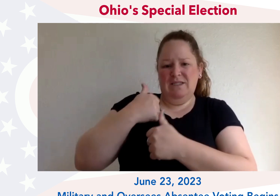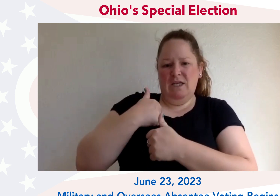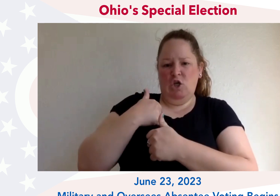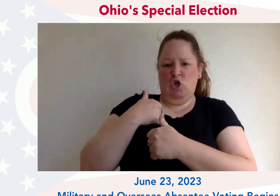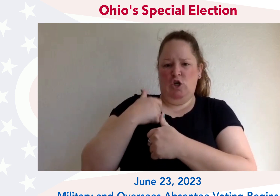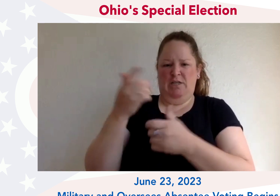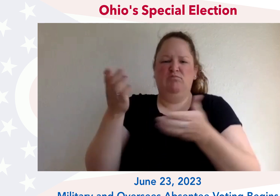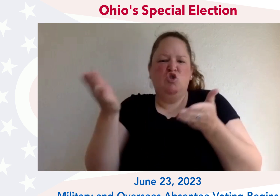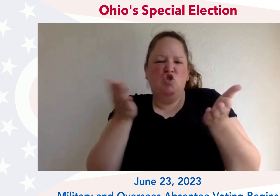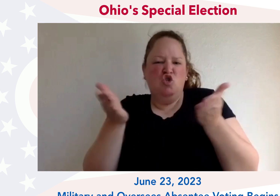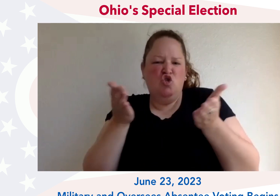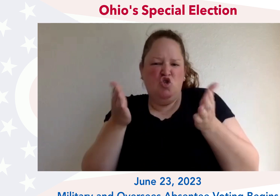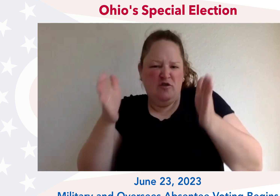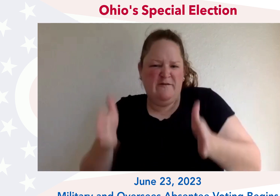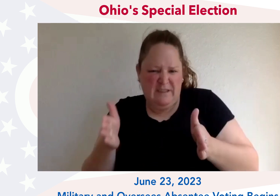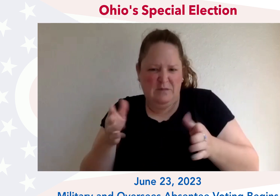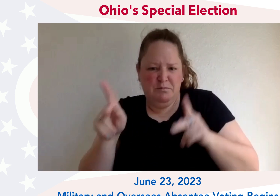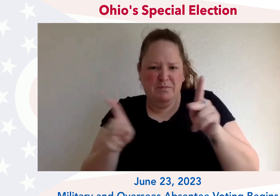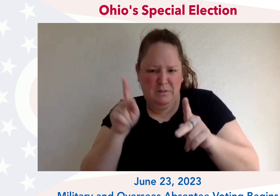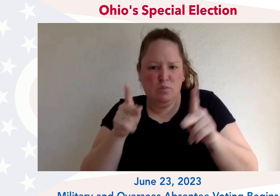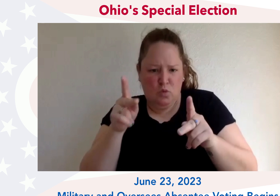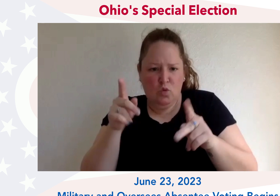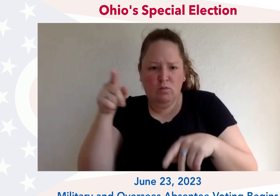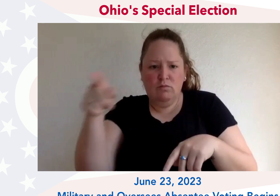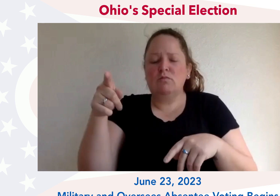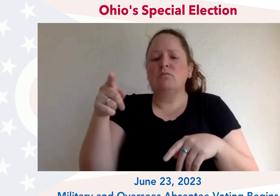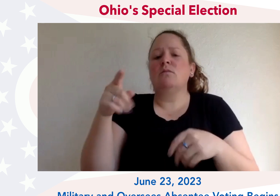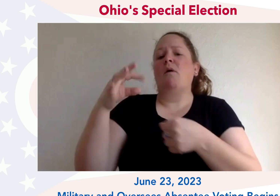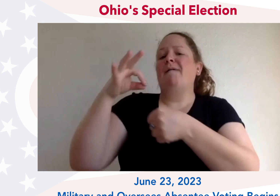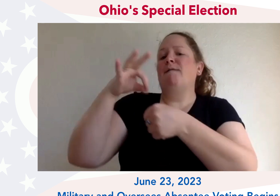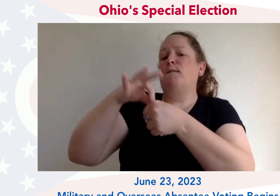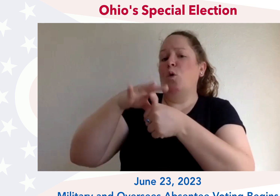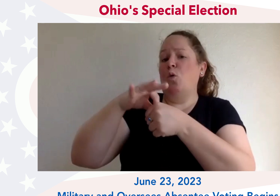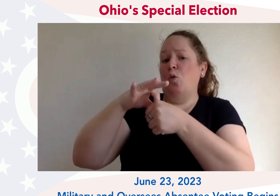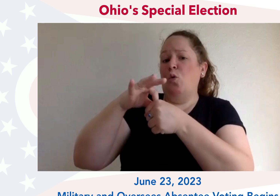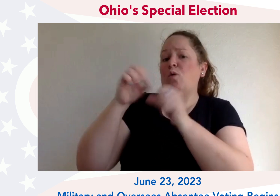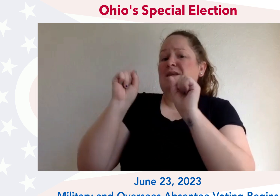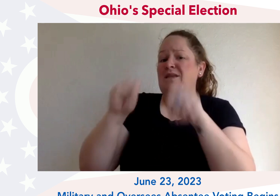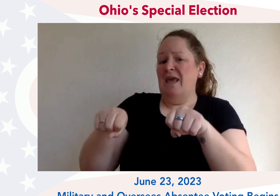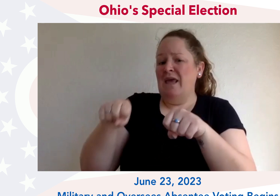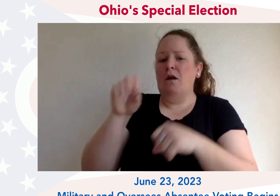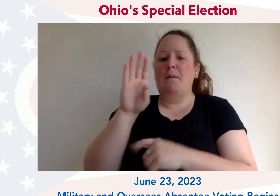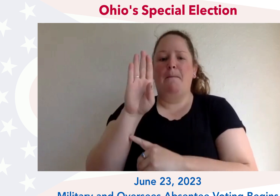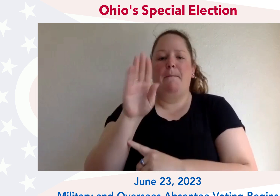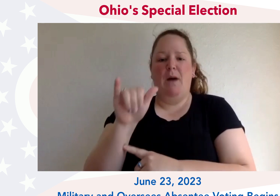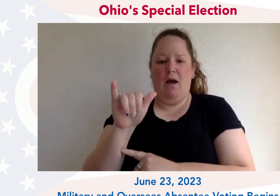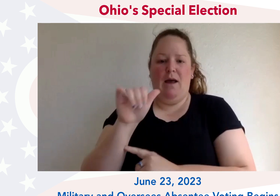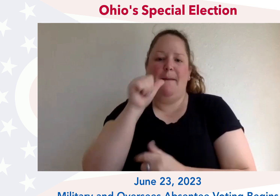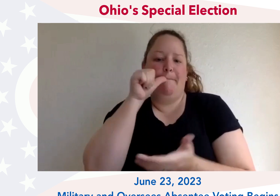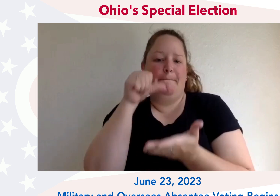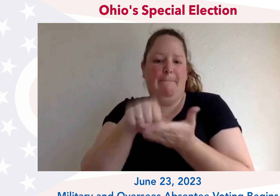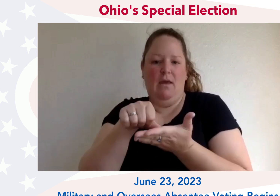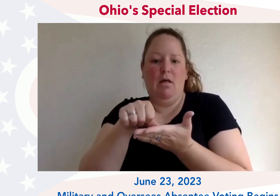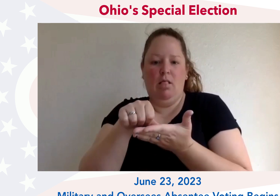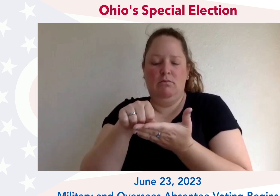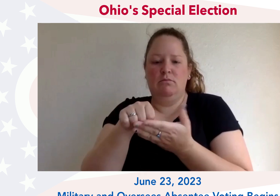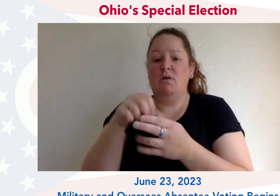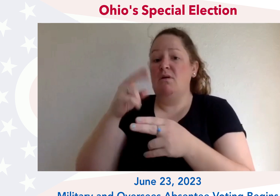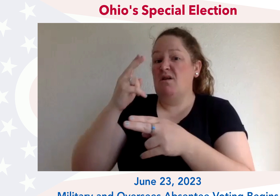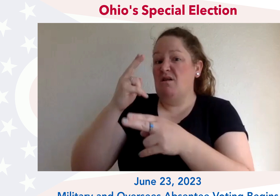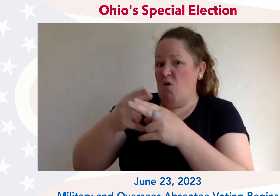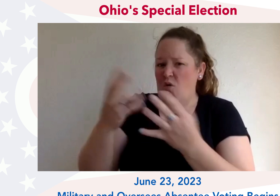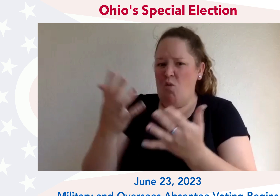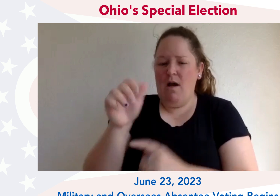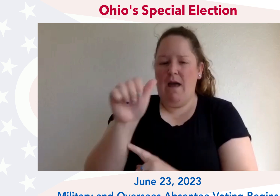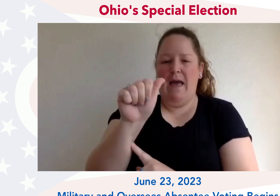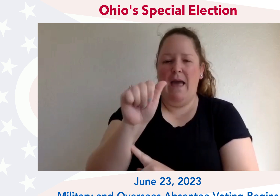is for the military and overseas service members. The absentee voting will begin at